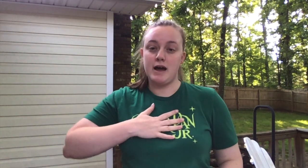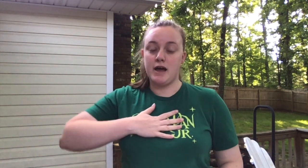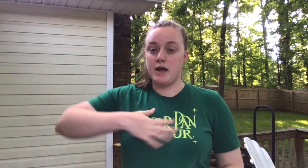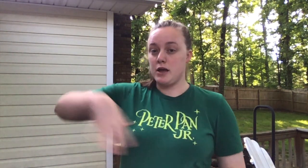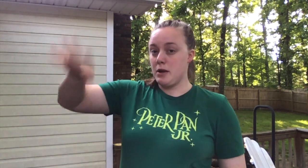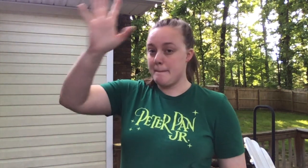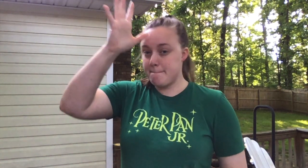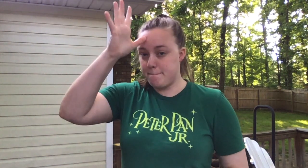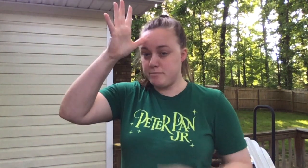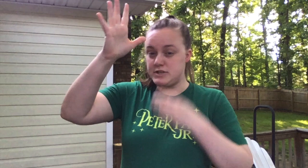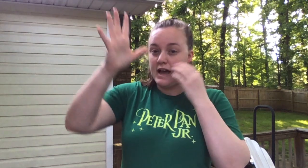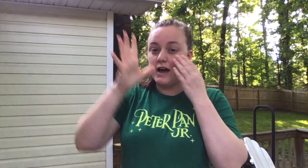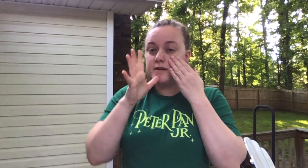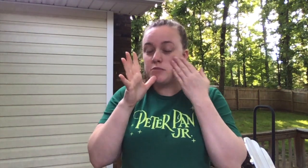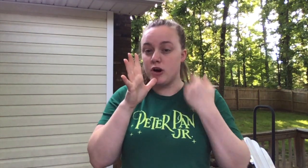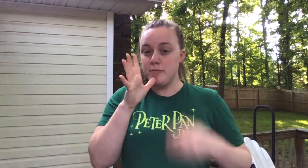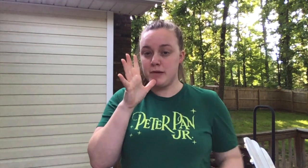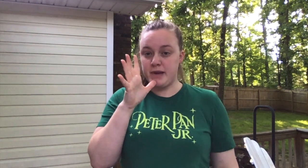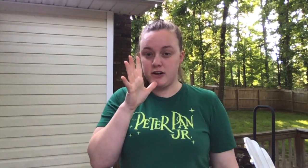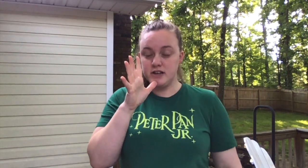my dad and mom, my parents,